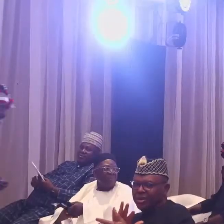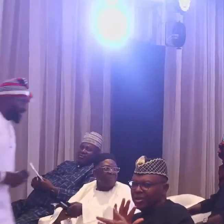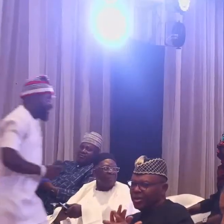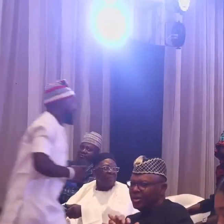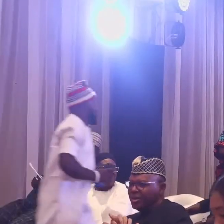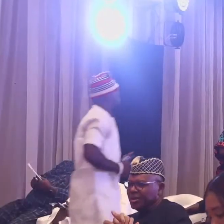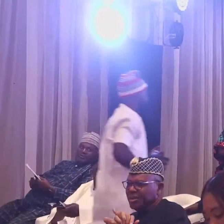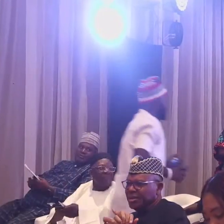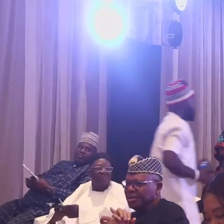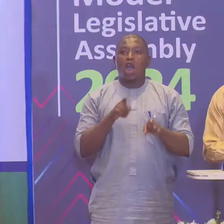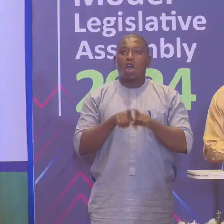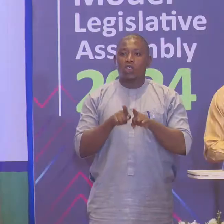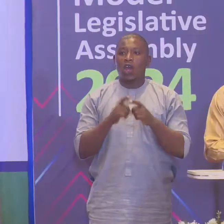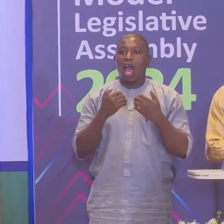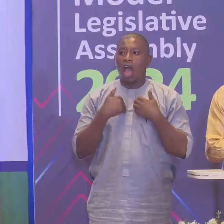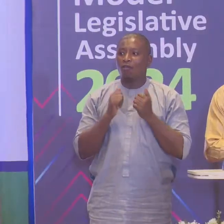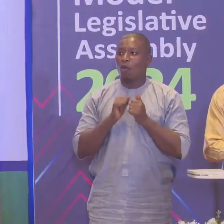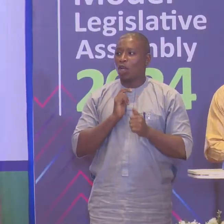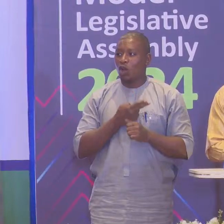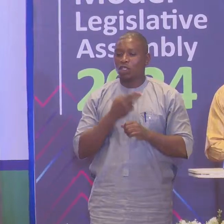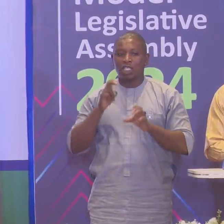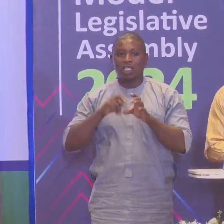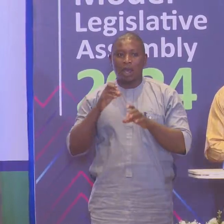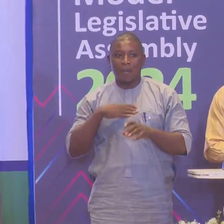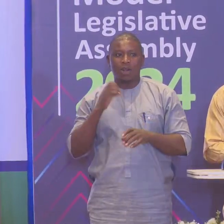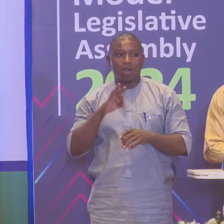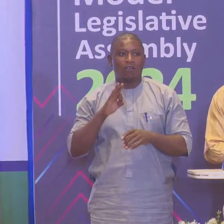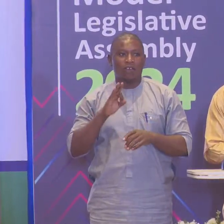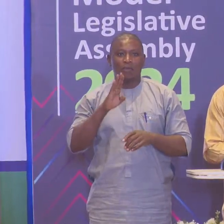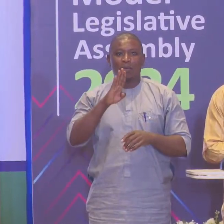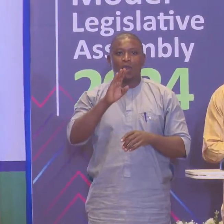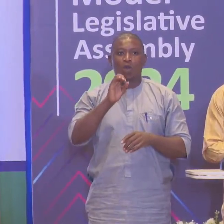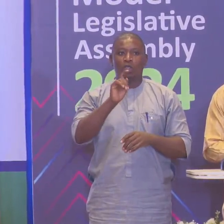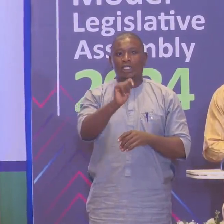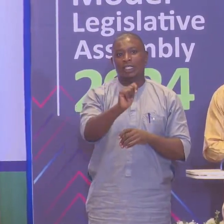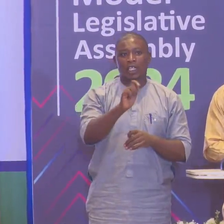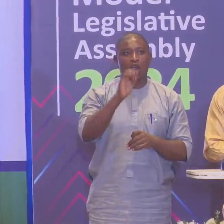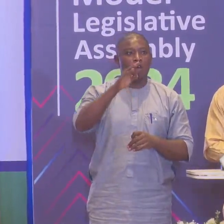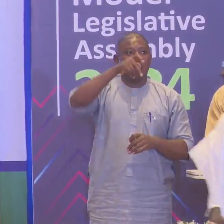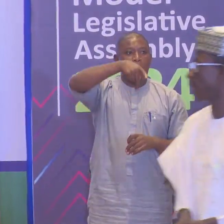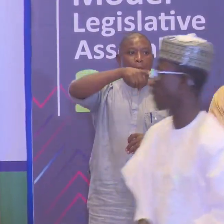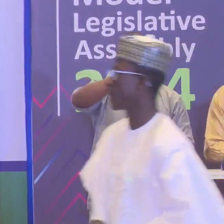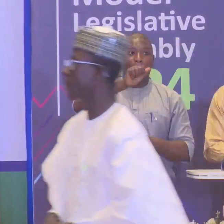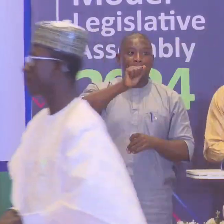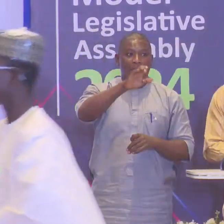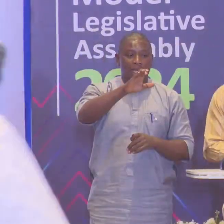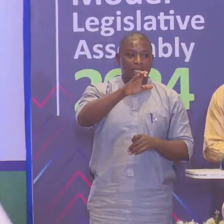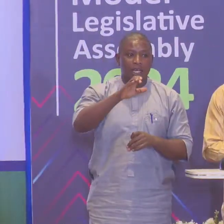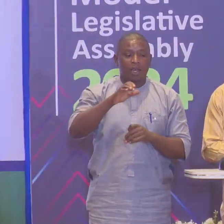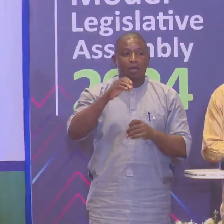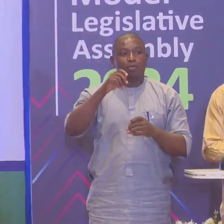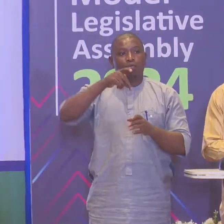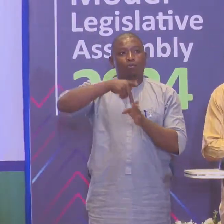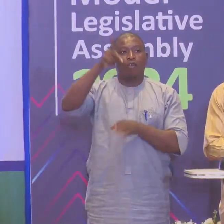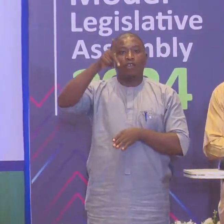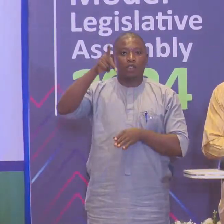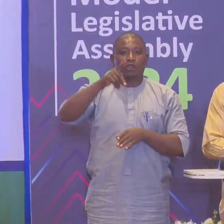We also have with us the Chairman of the Board of Directors of Plac, Professor Nuhu Yakubu.